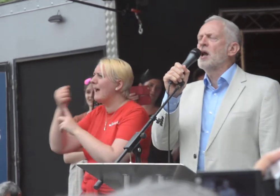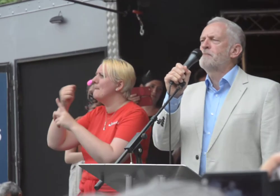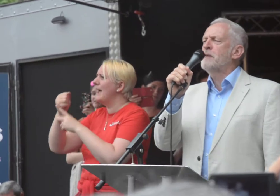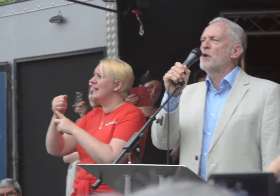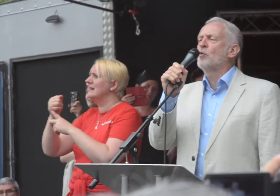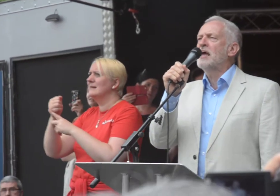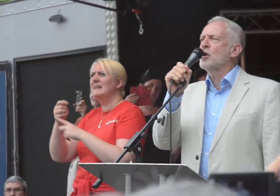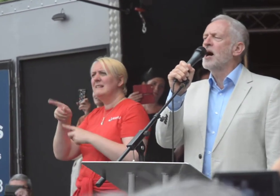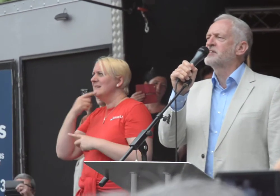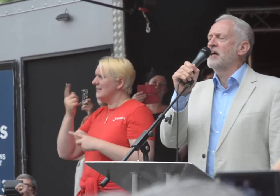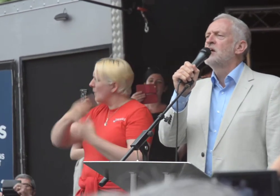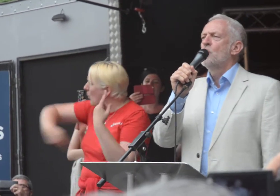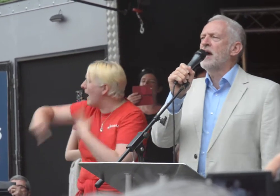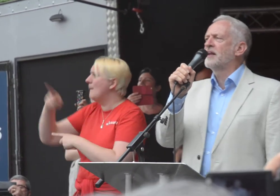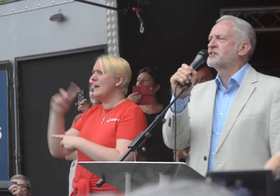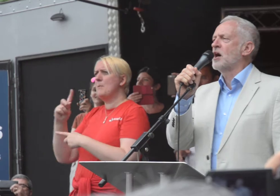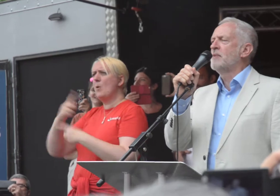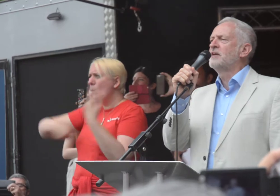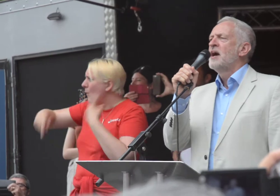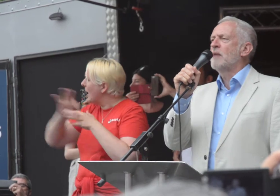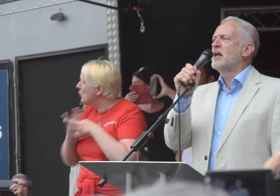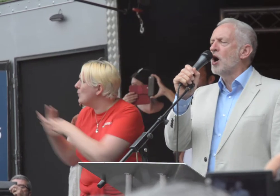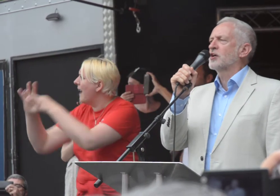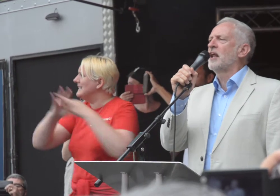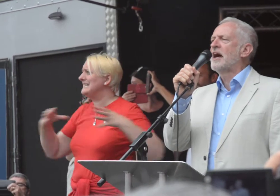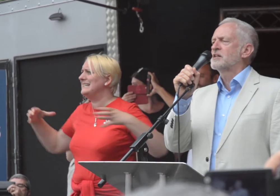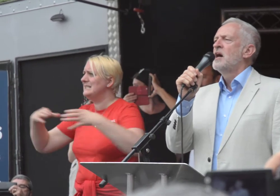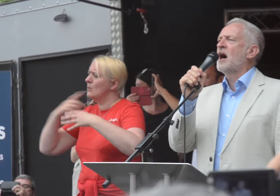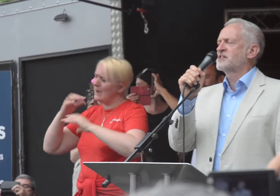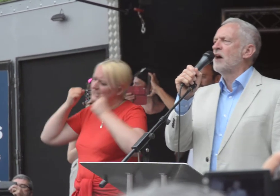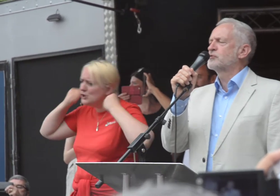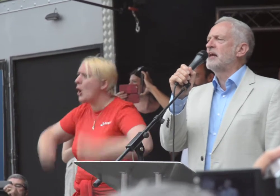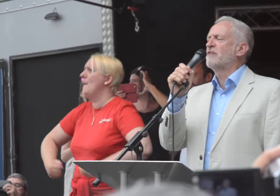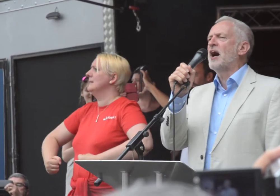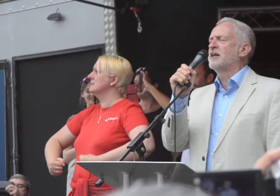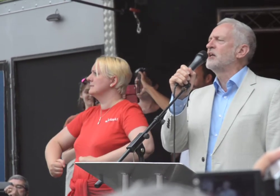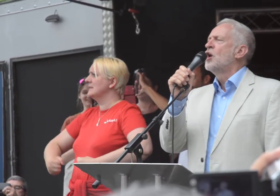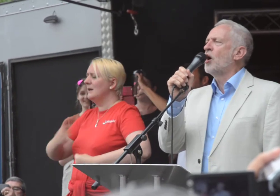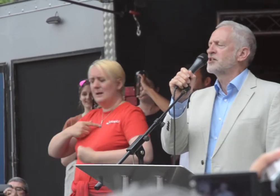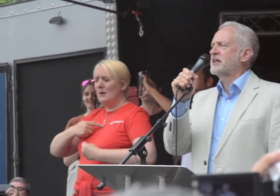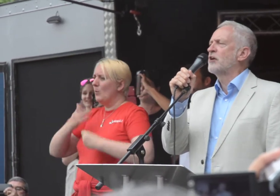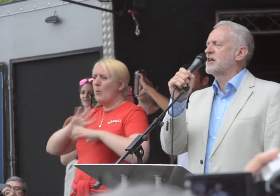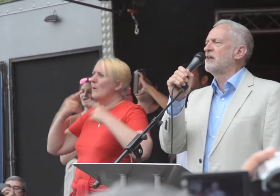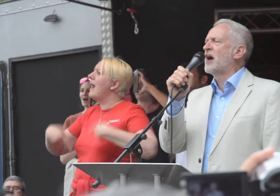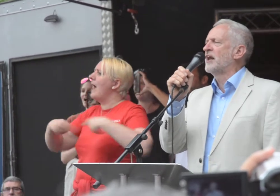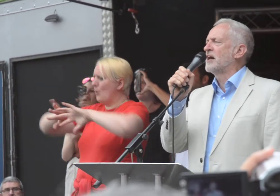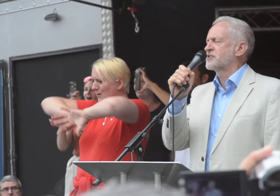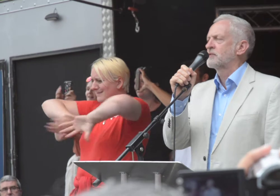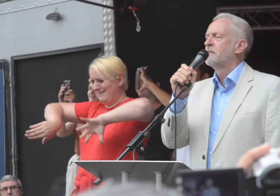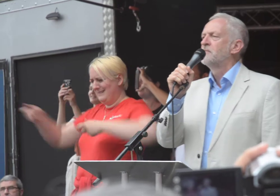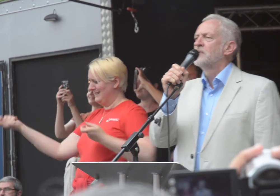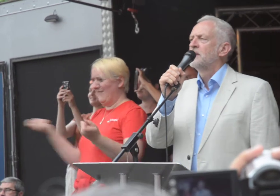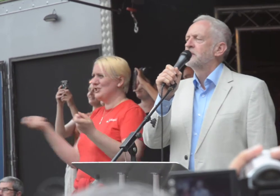we are a people, we are united, we are determined, and we're not going to let ourselves be divided or austerity divide